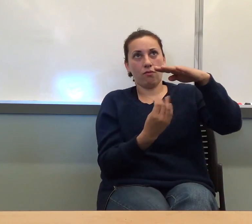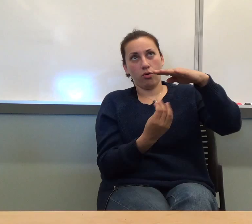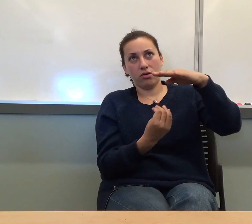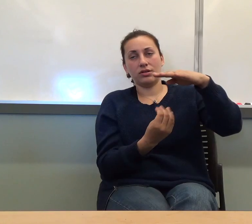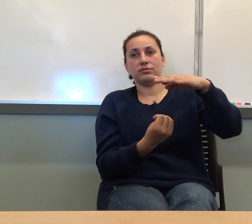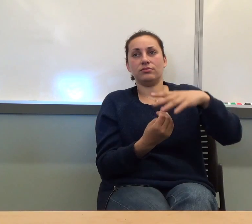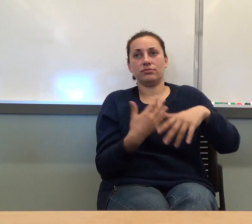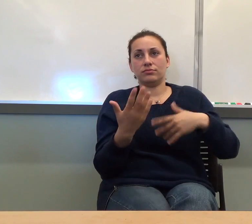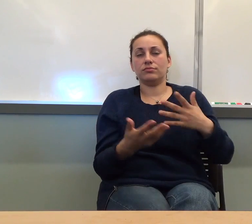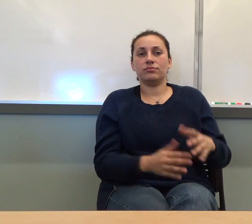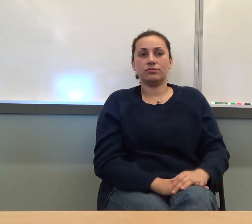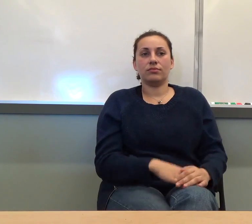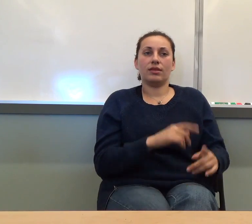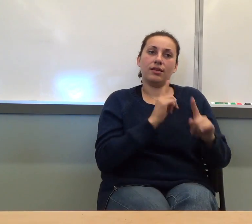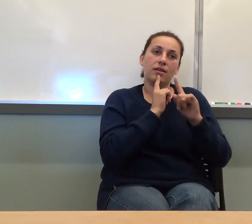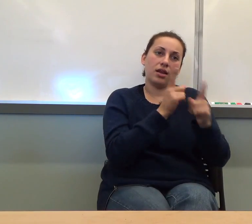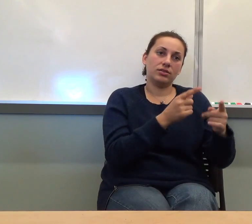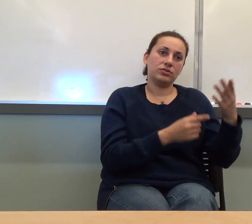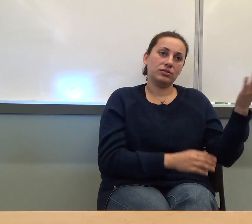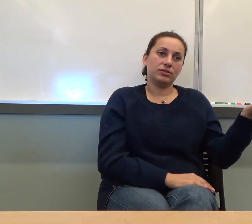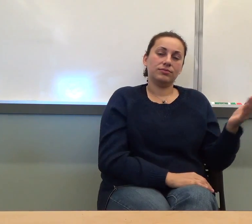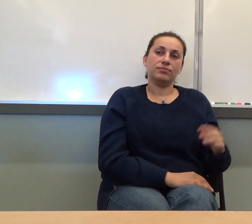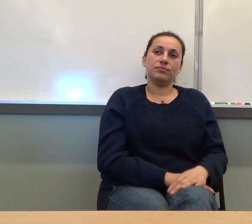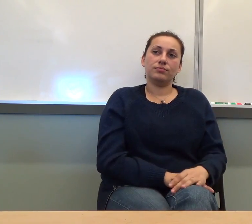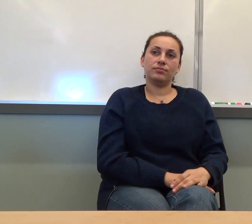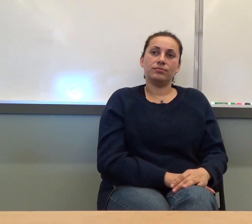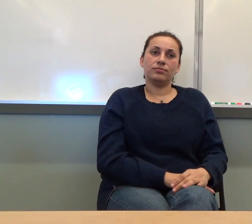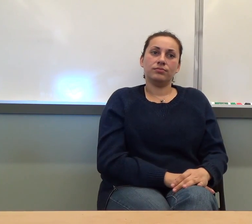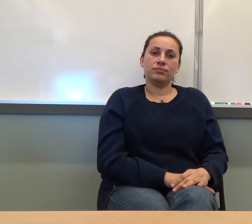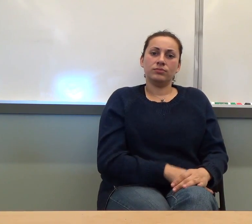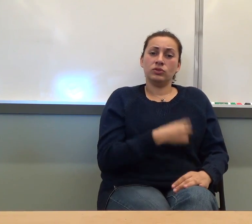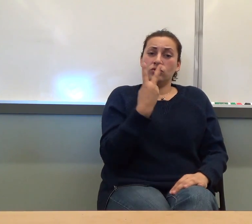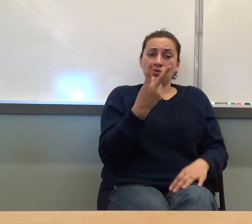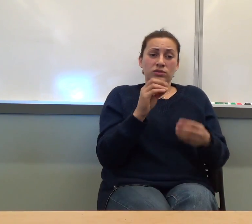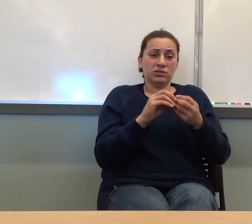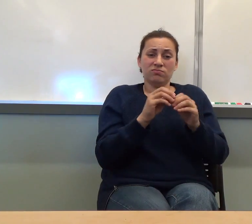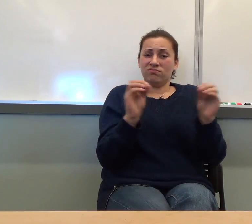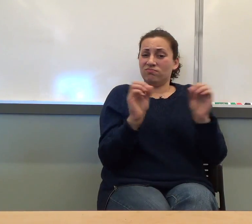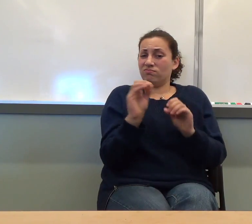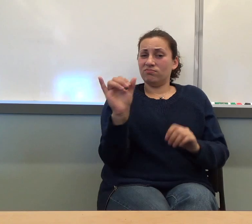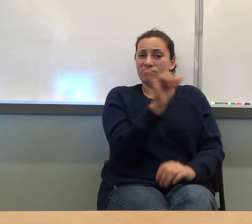So there's the answer. There's nothing common between those two, so it's the ratio of 9 to 14.